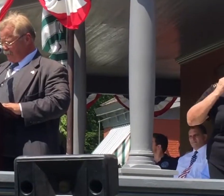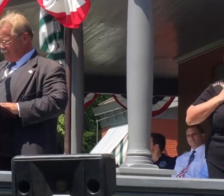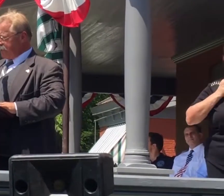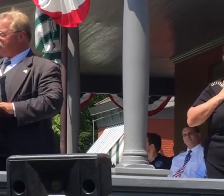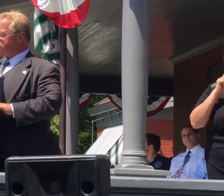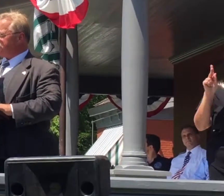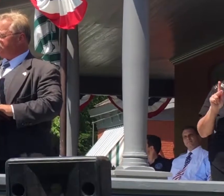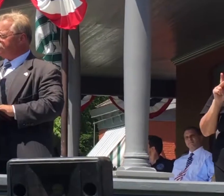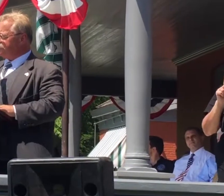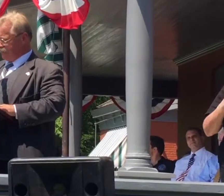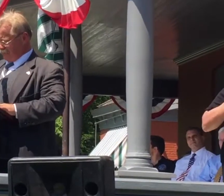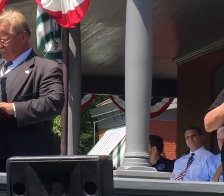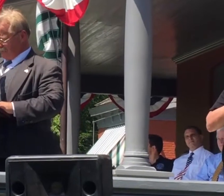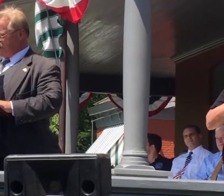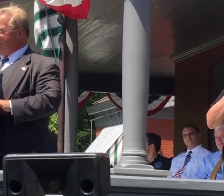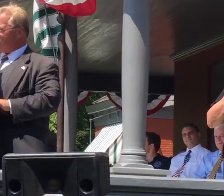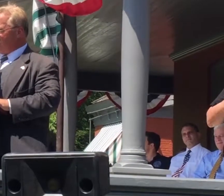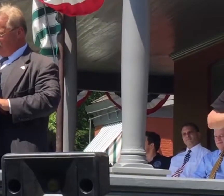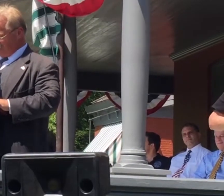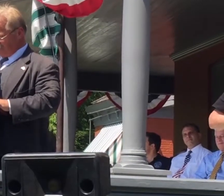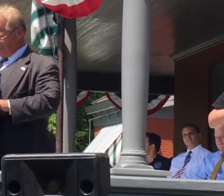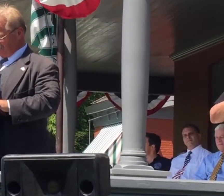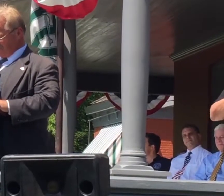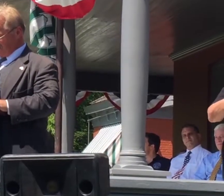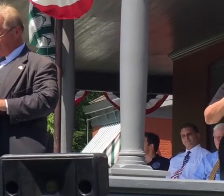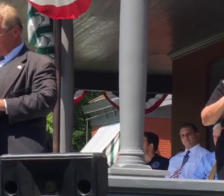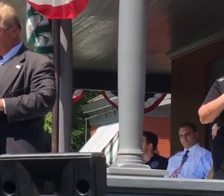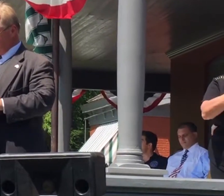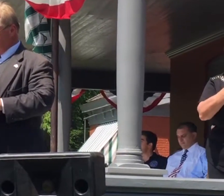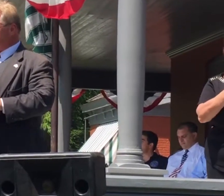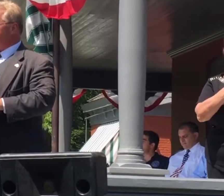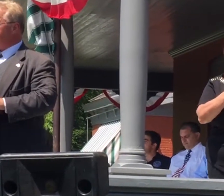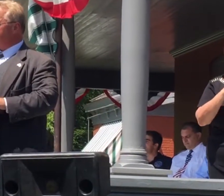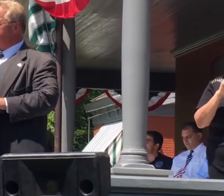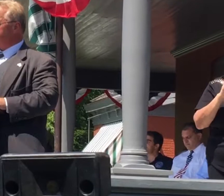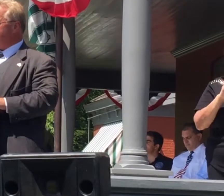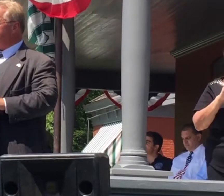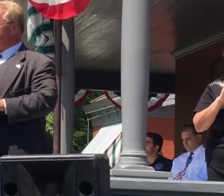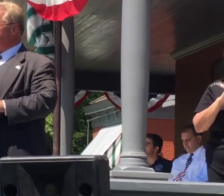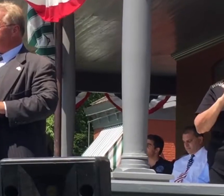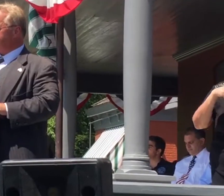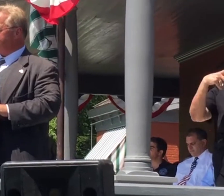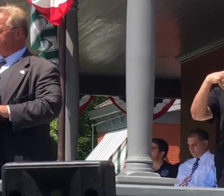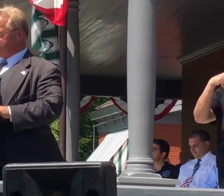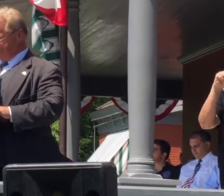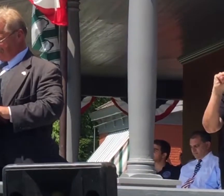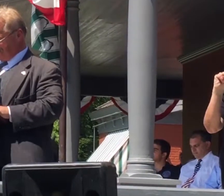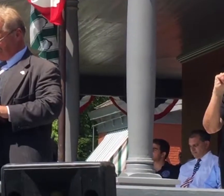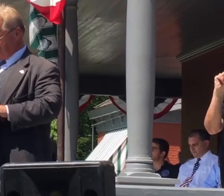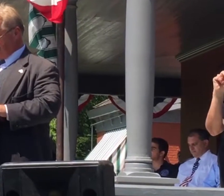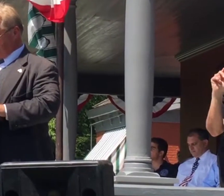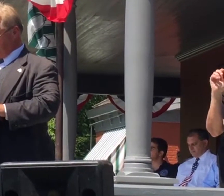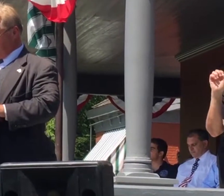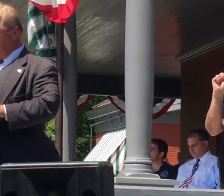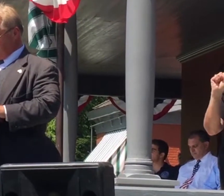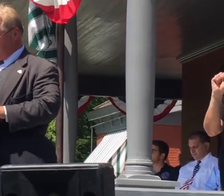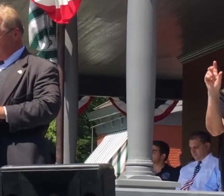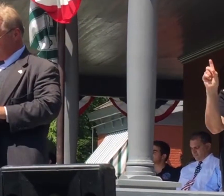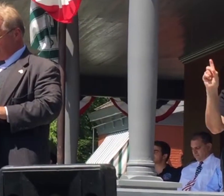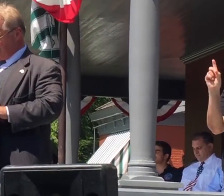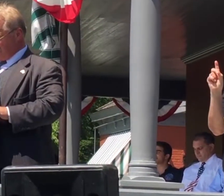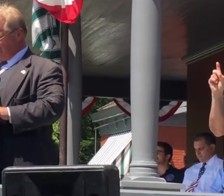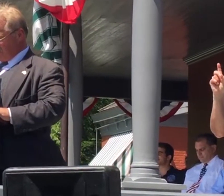from: depression, alcohol, do you say post-traumatic stress syndrome?